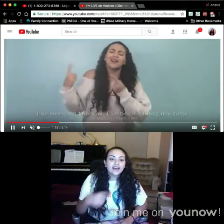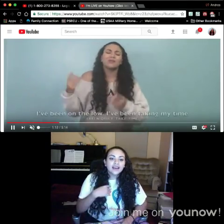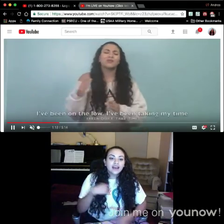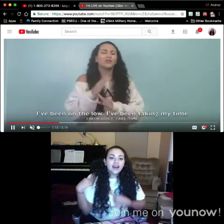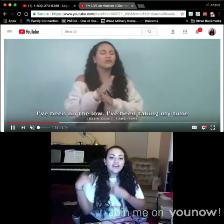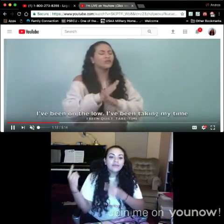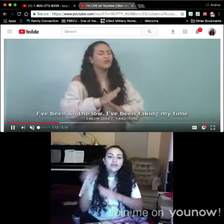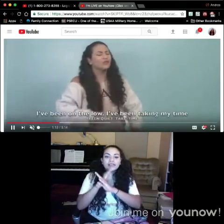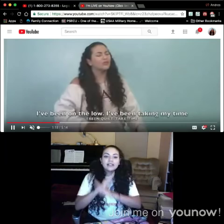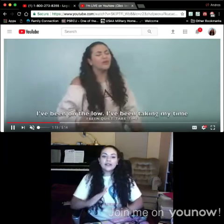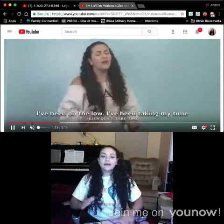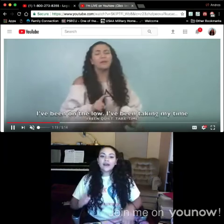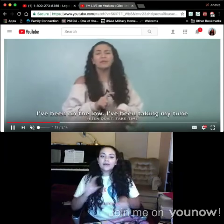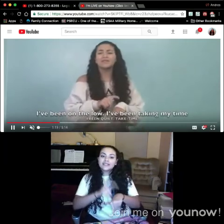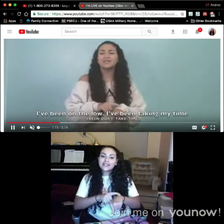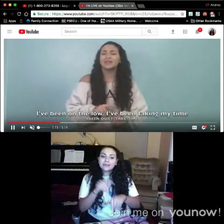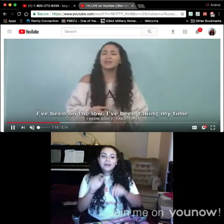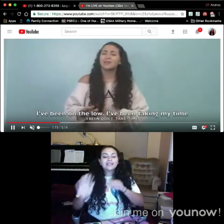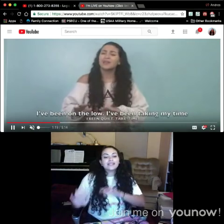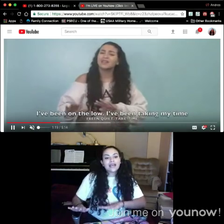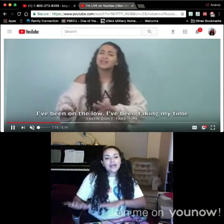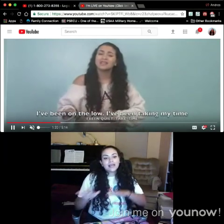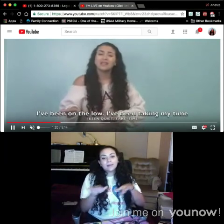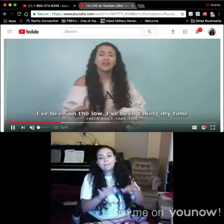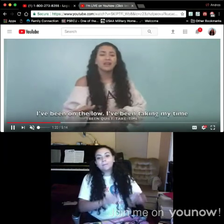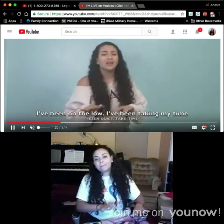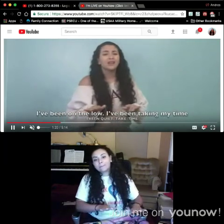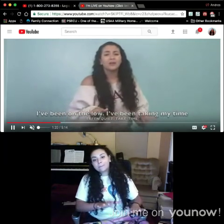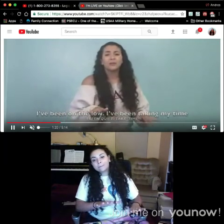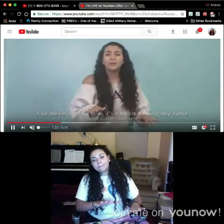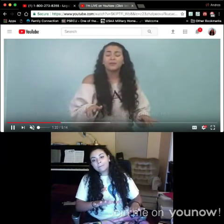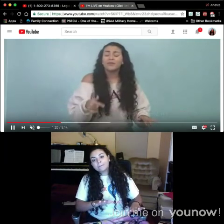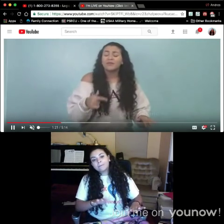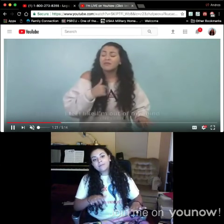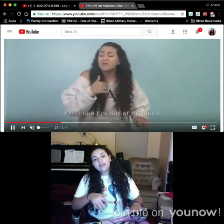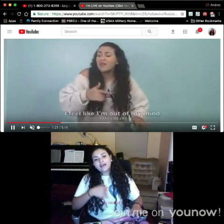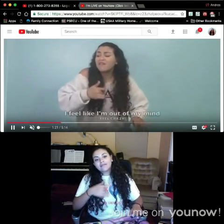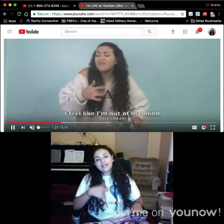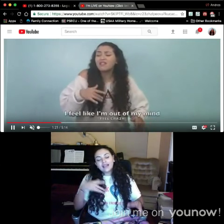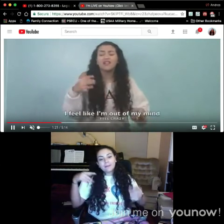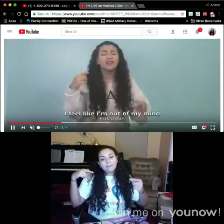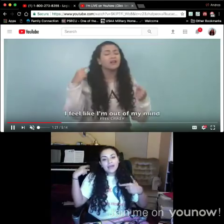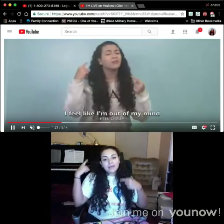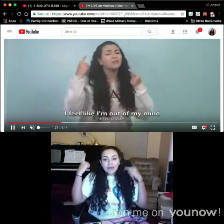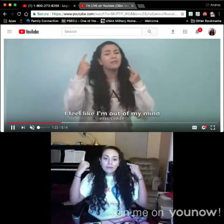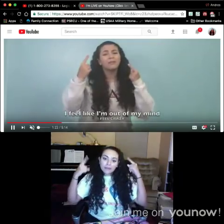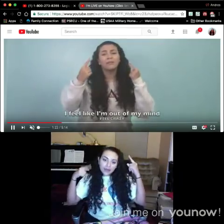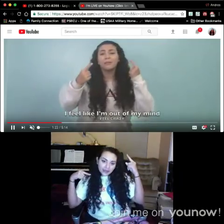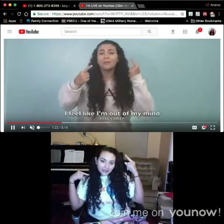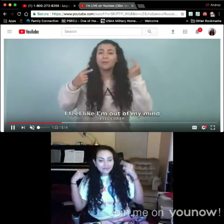Yeah. I've been on the low. I've been taking my time. I feel like I'm out of